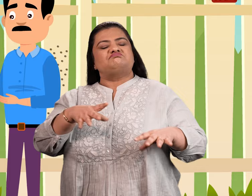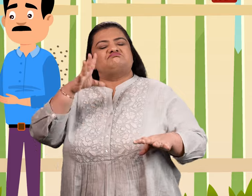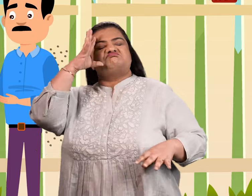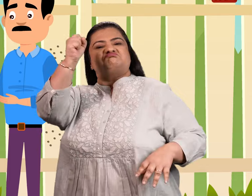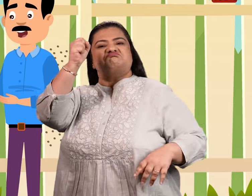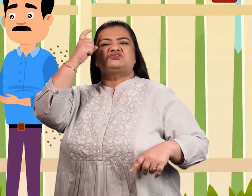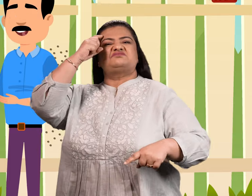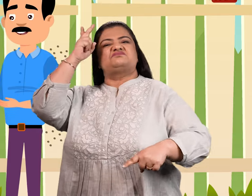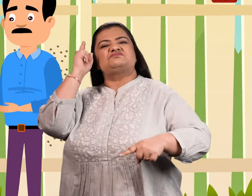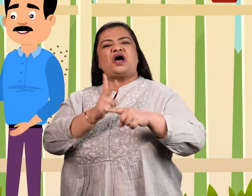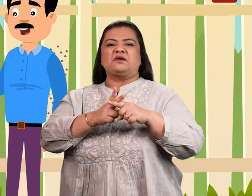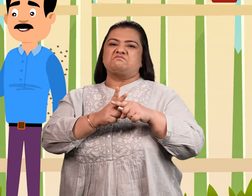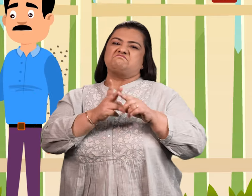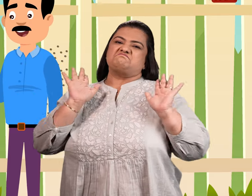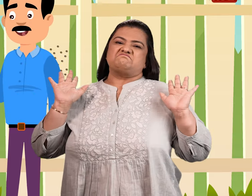lot."